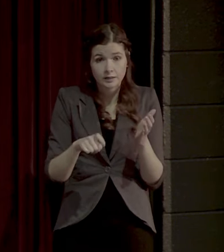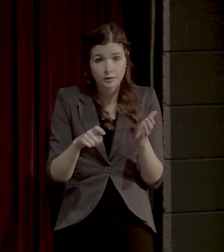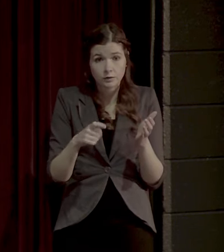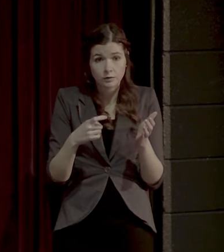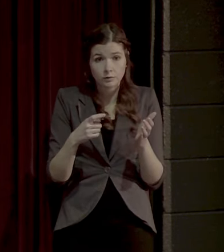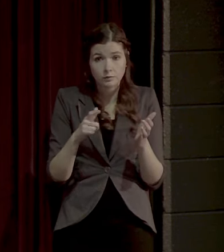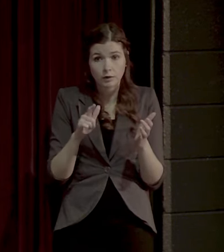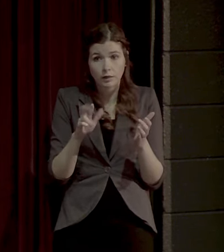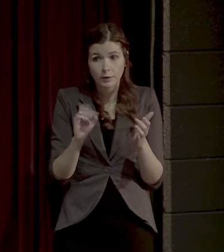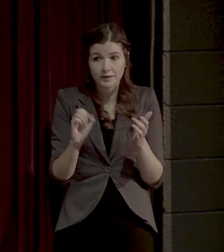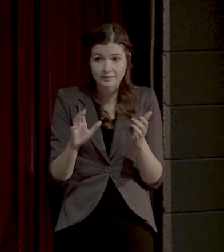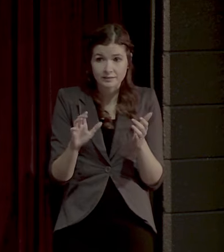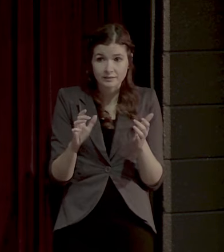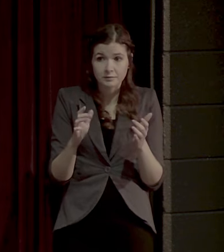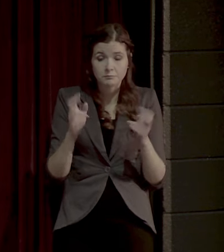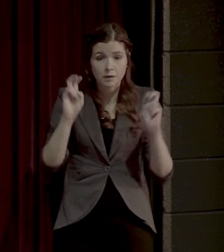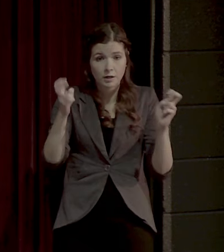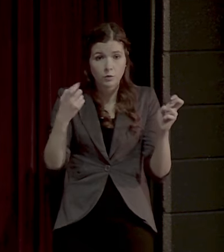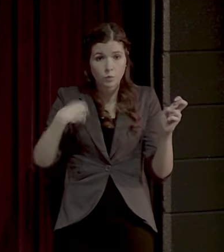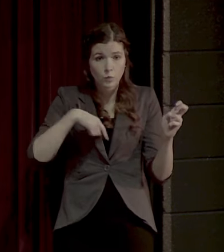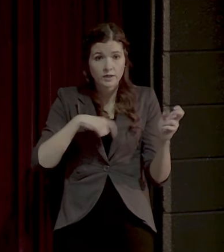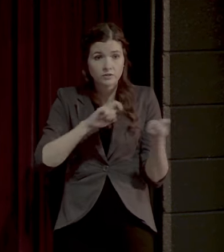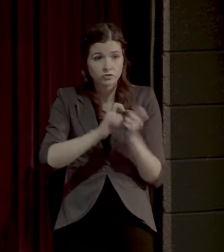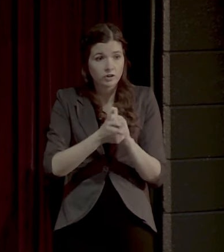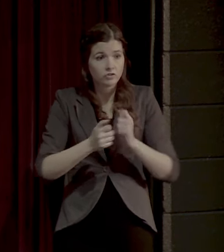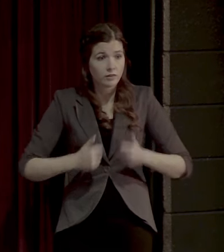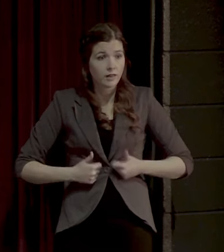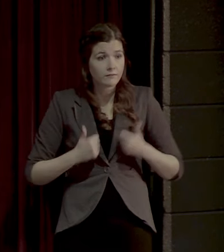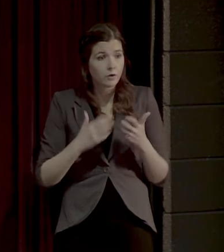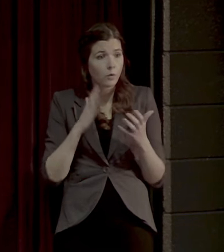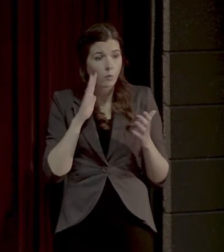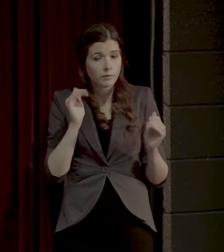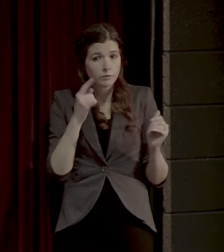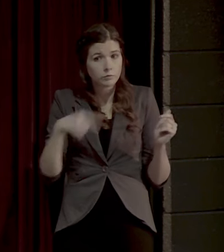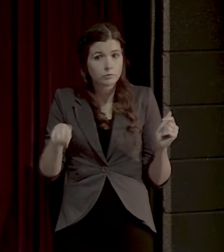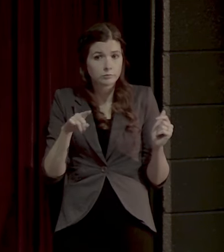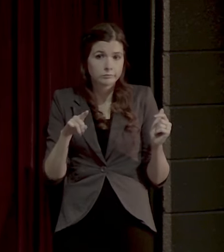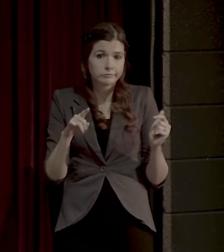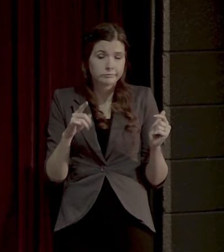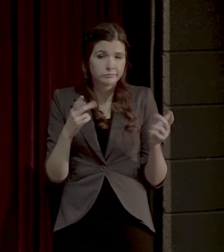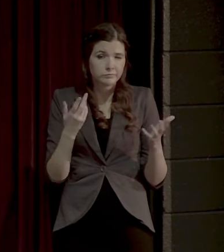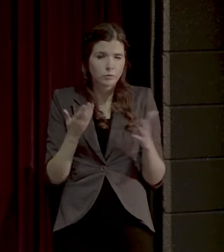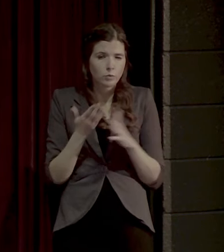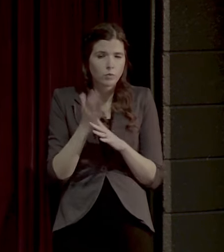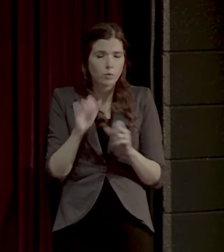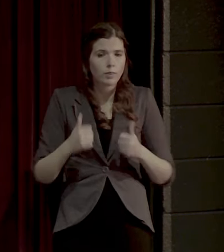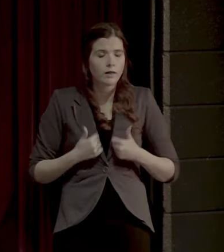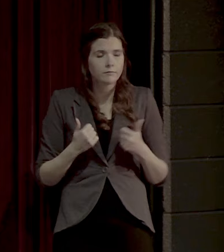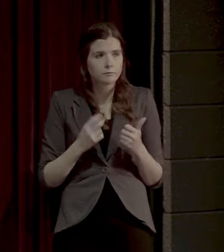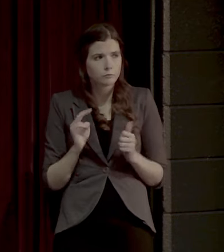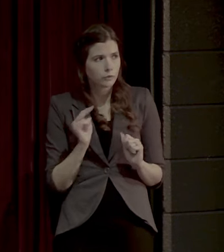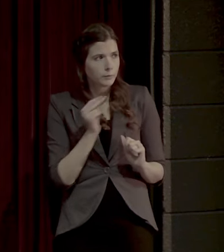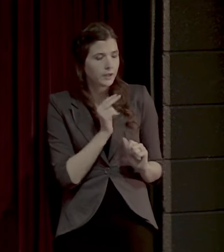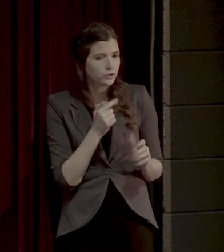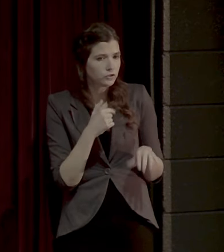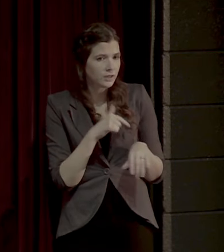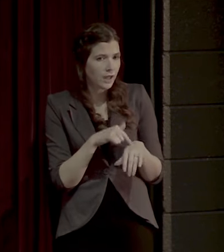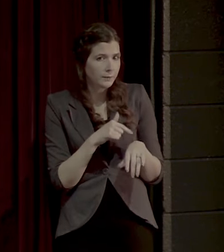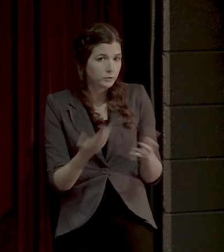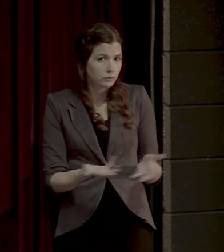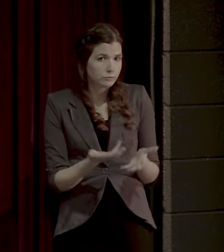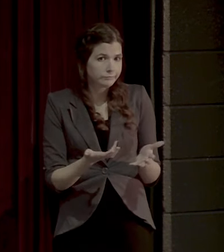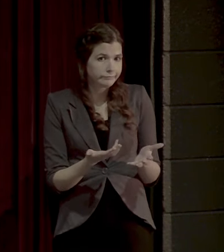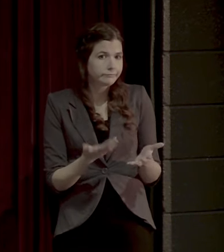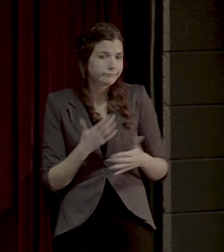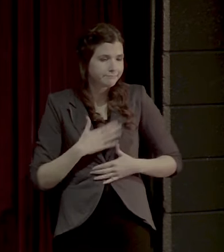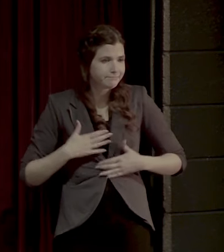"We change lives." I hope that as you go through your life, you look back at your time spent here with many